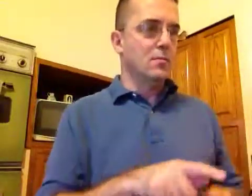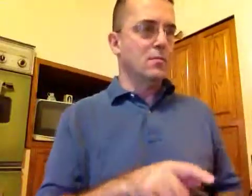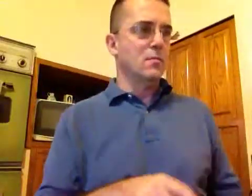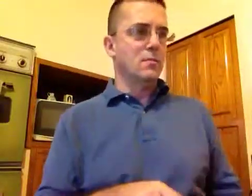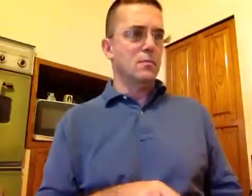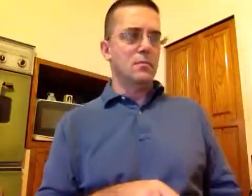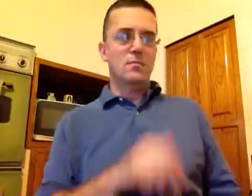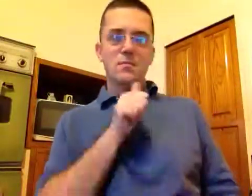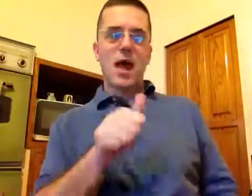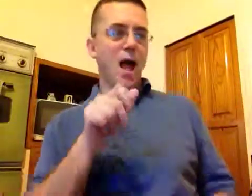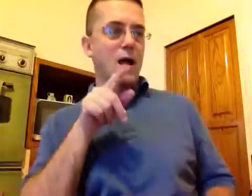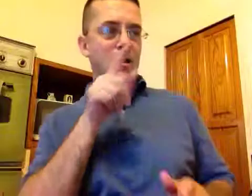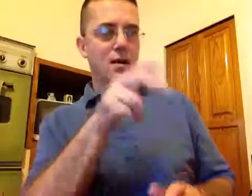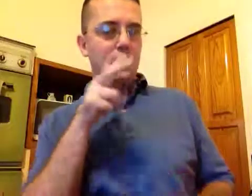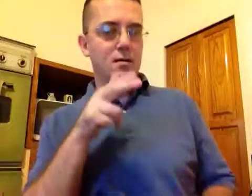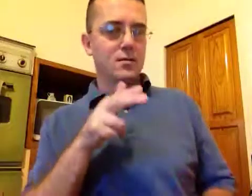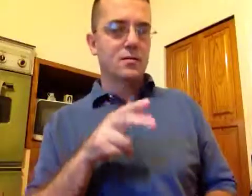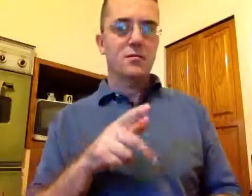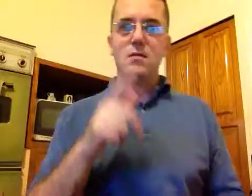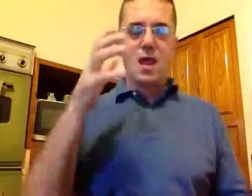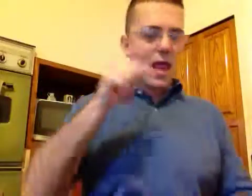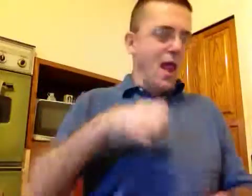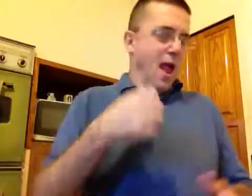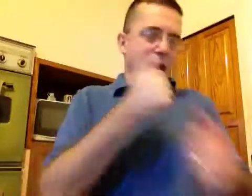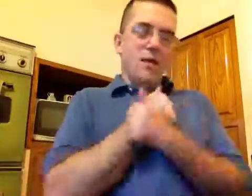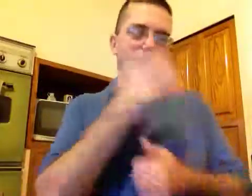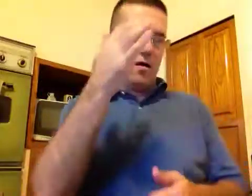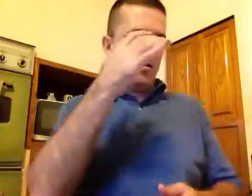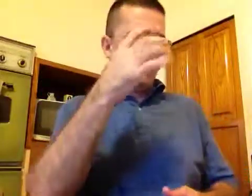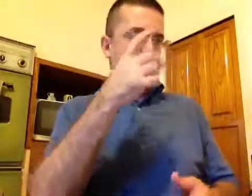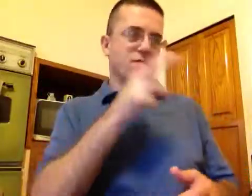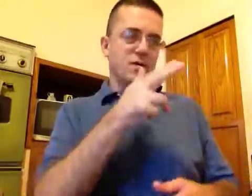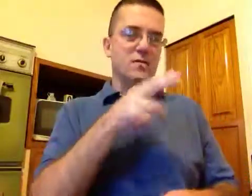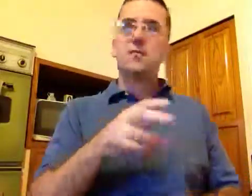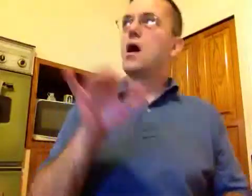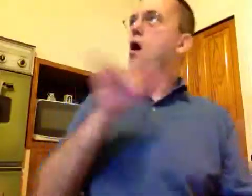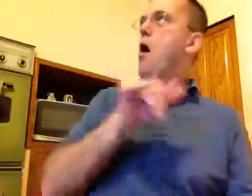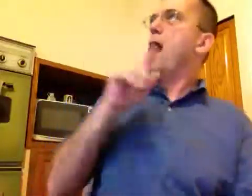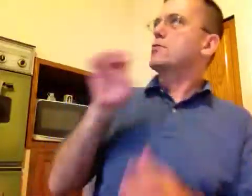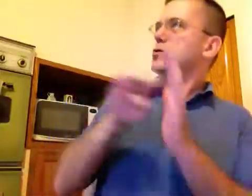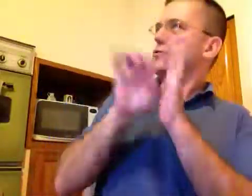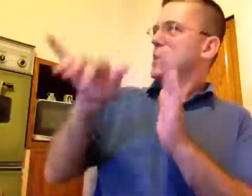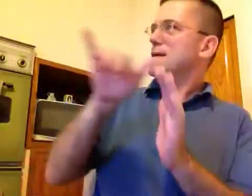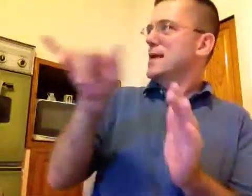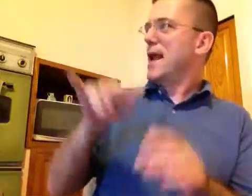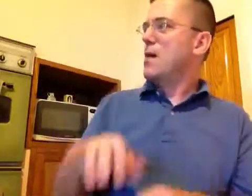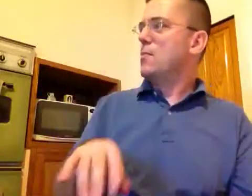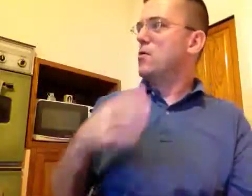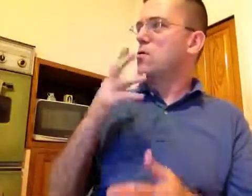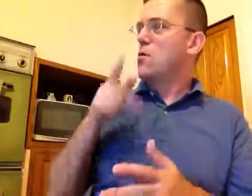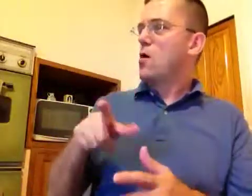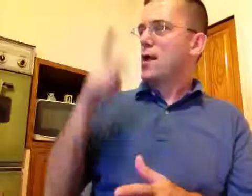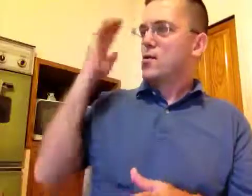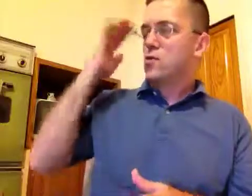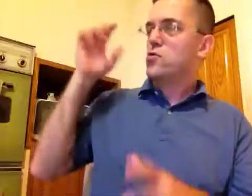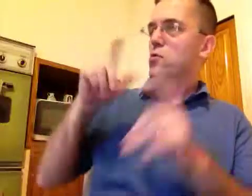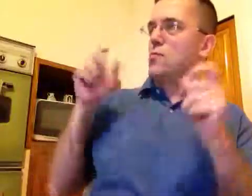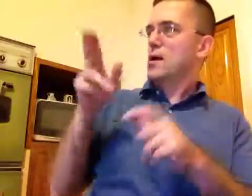got the impression that you're big, Yeah, I'm a big gun guy. I got a big collection. And it's like, to me, I'm more important. It's more important for me